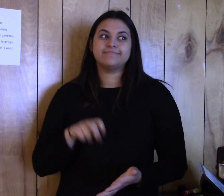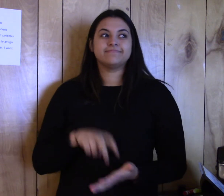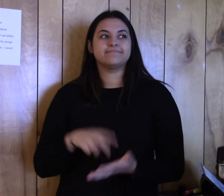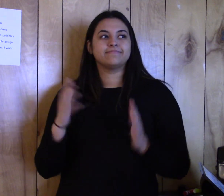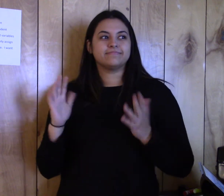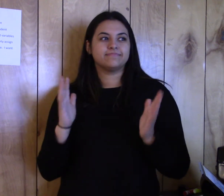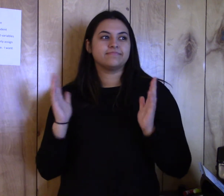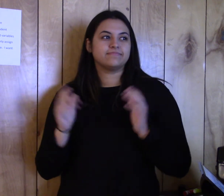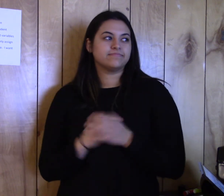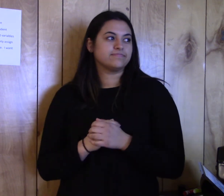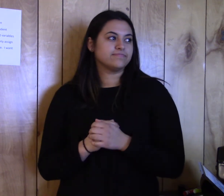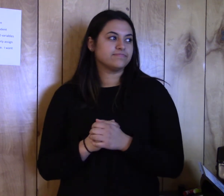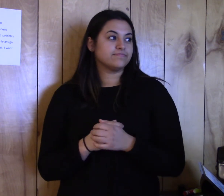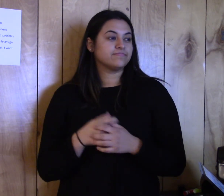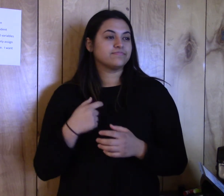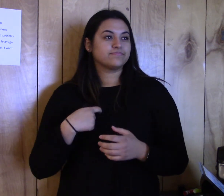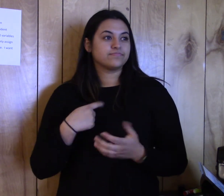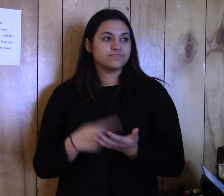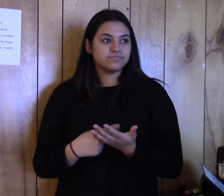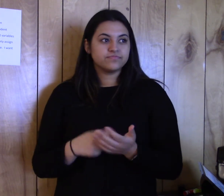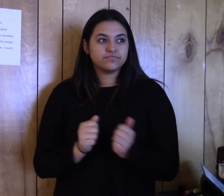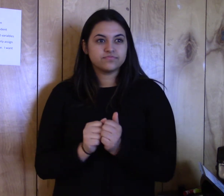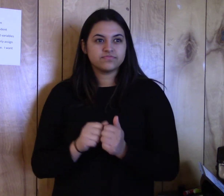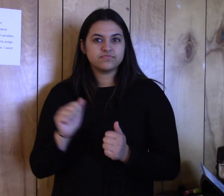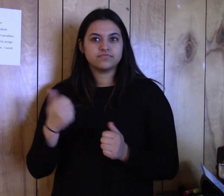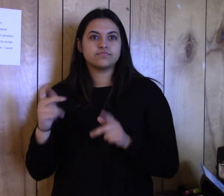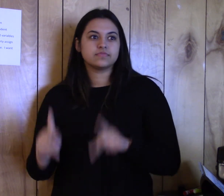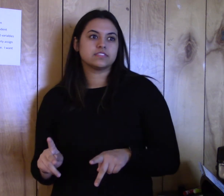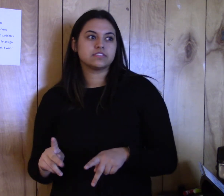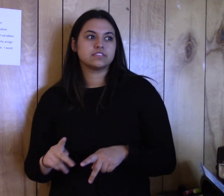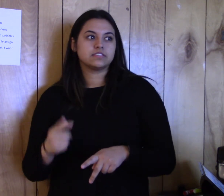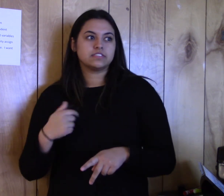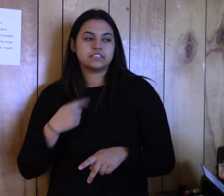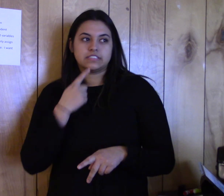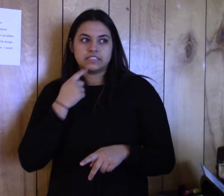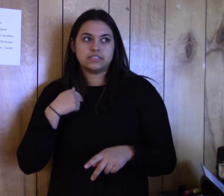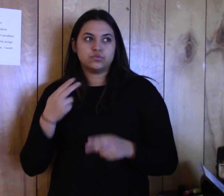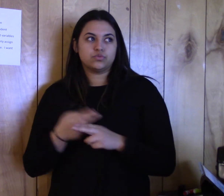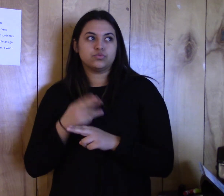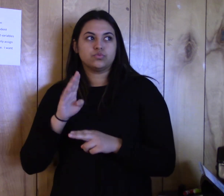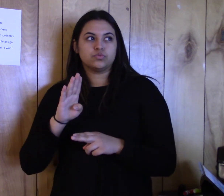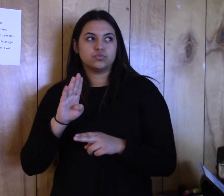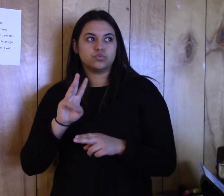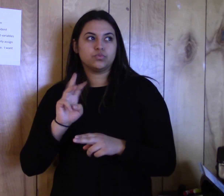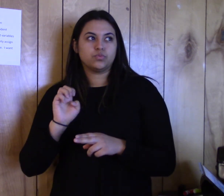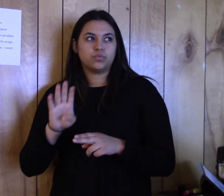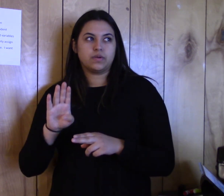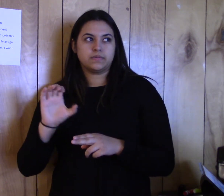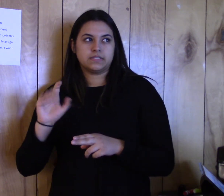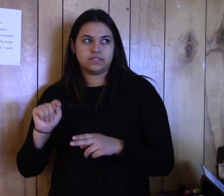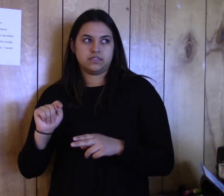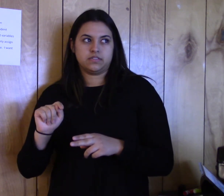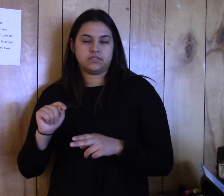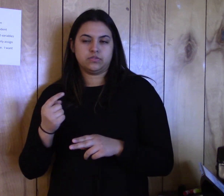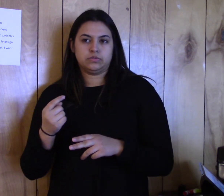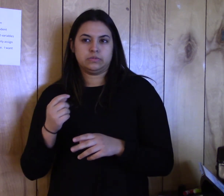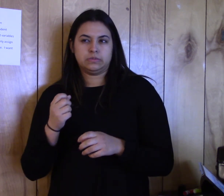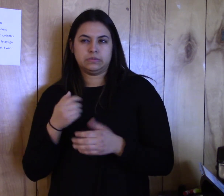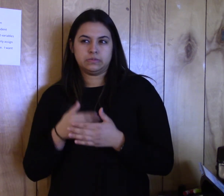And I was talking to somebody over the weekend, and I said, I used WebCT almost 25 years ago, and it was better and